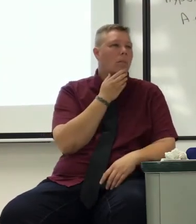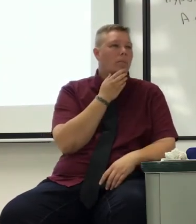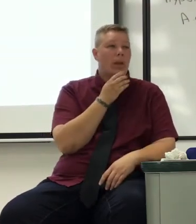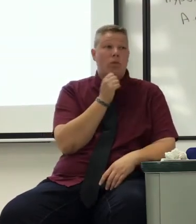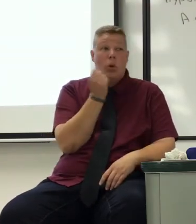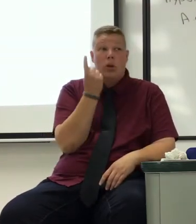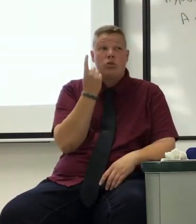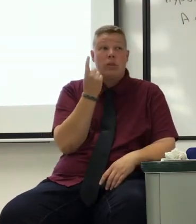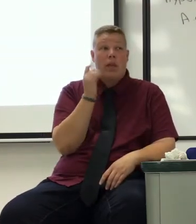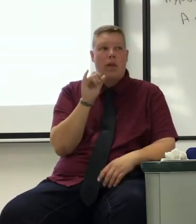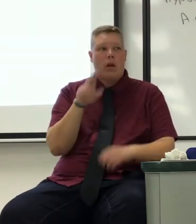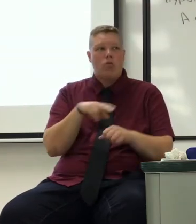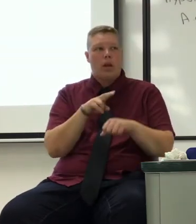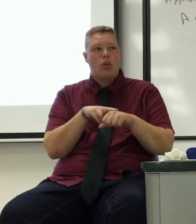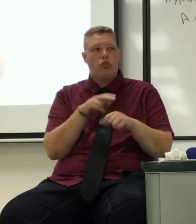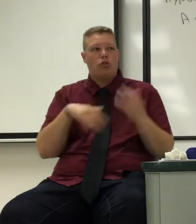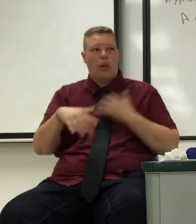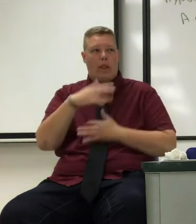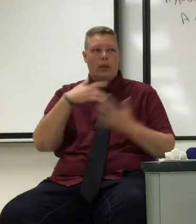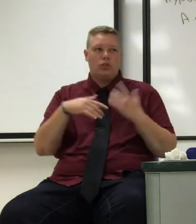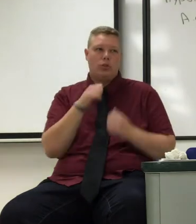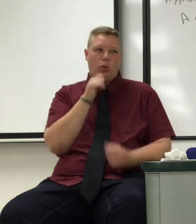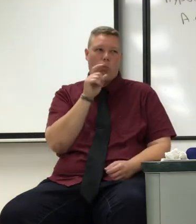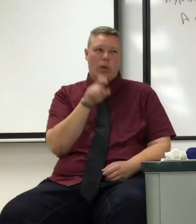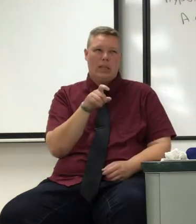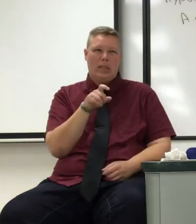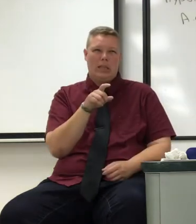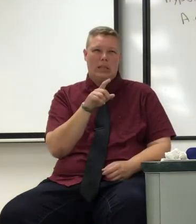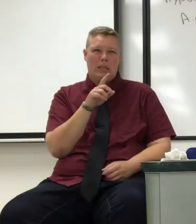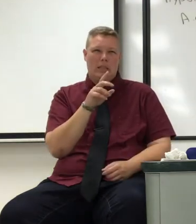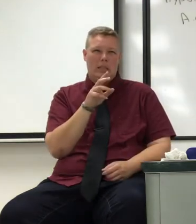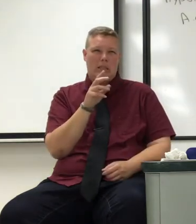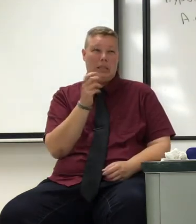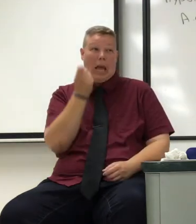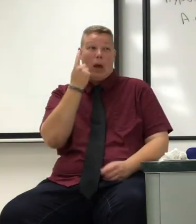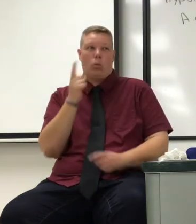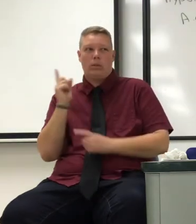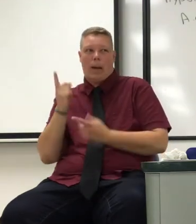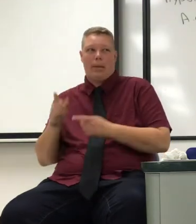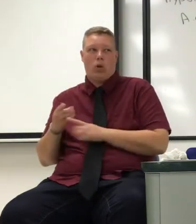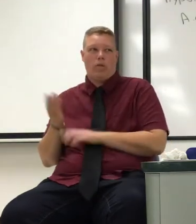don't understand regular circulation, you don't really get a sense of what's going on here.